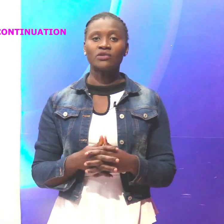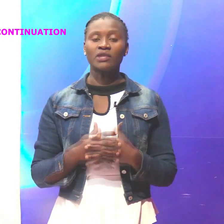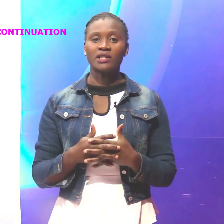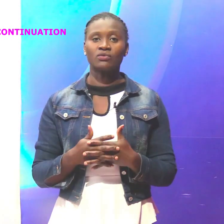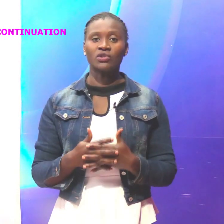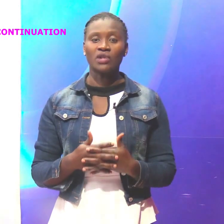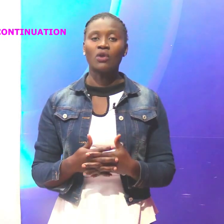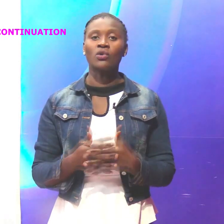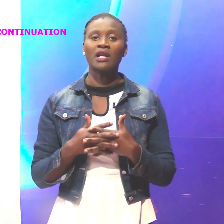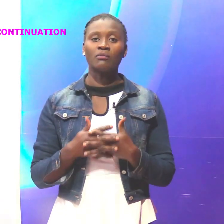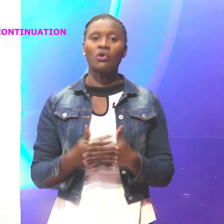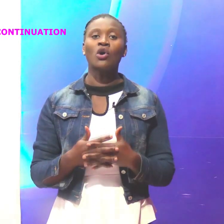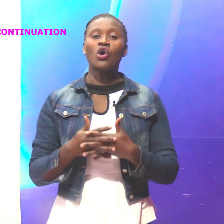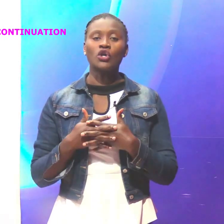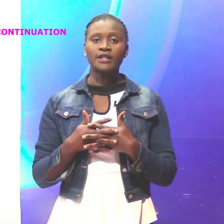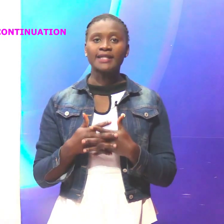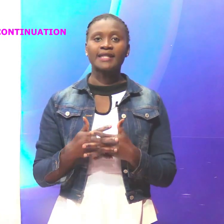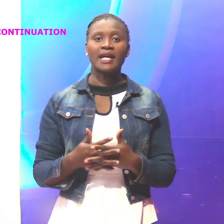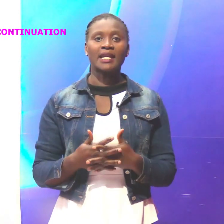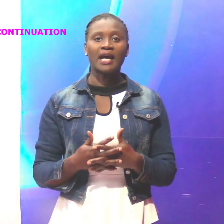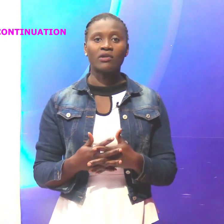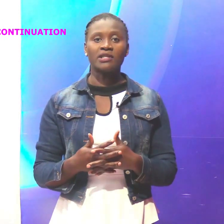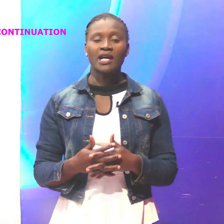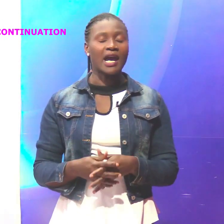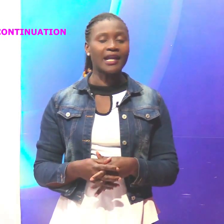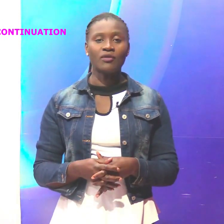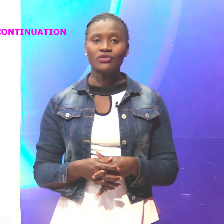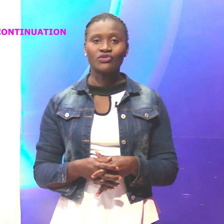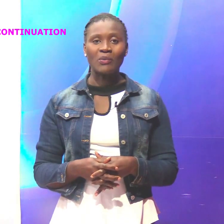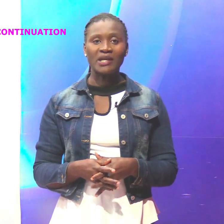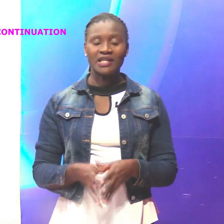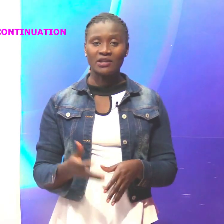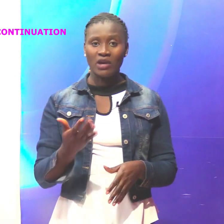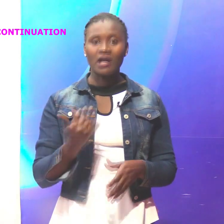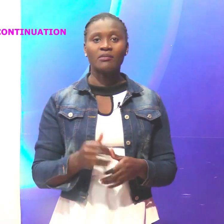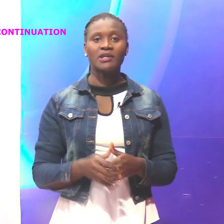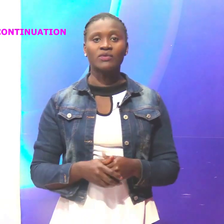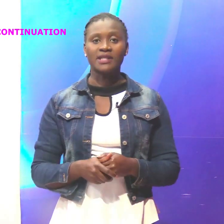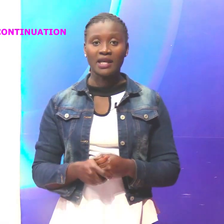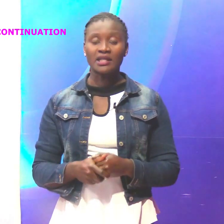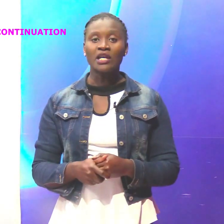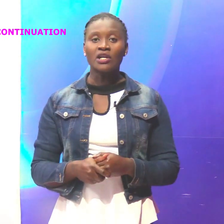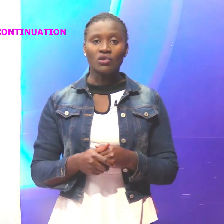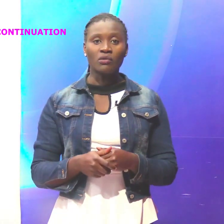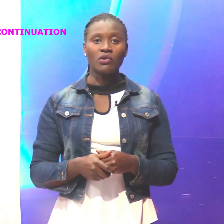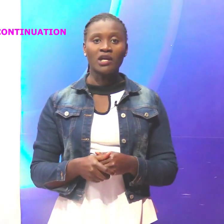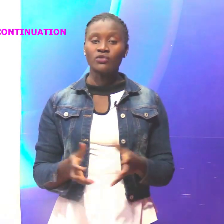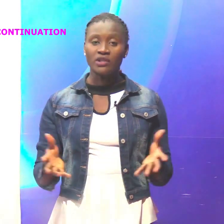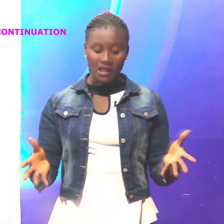to share or learn more on sign language. I love you so much and welcome as we start knowing more. And today we start